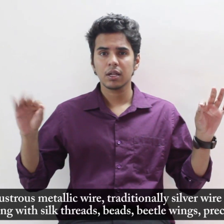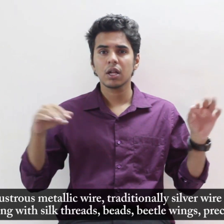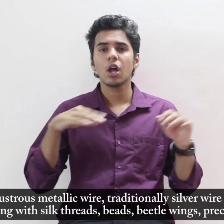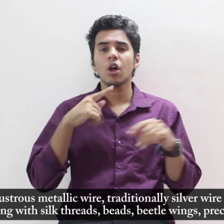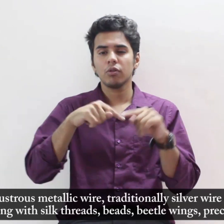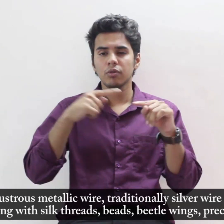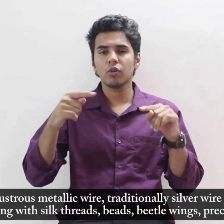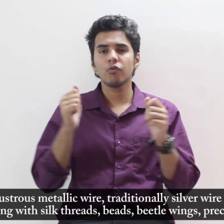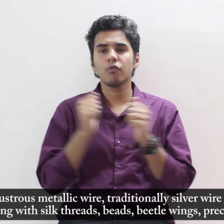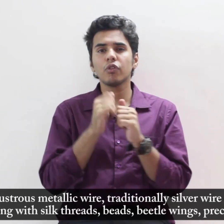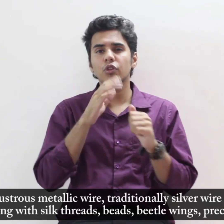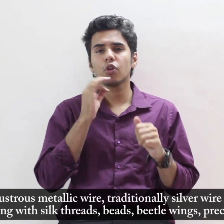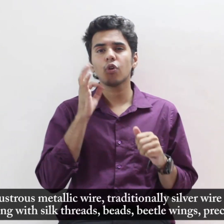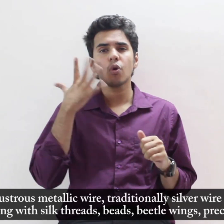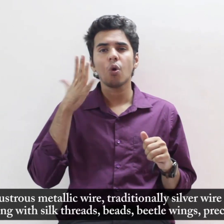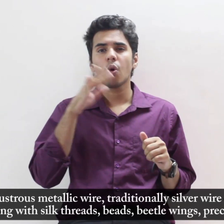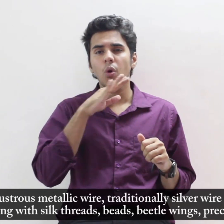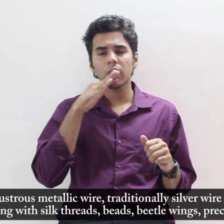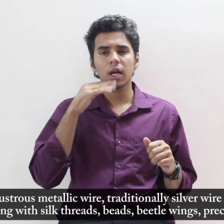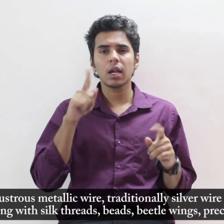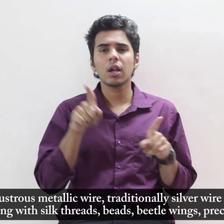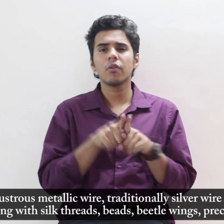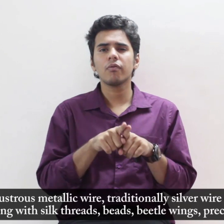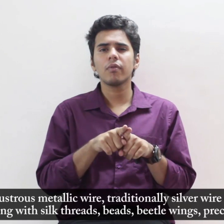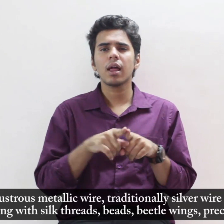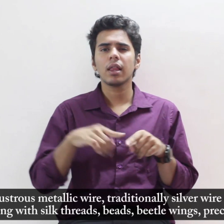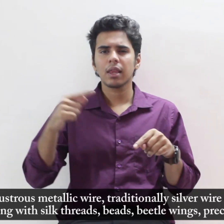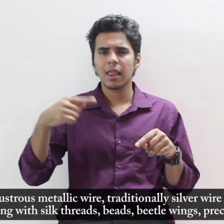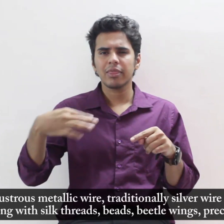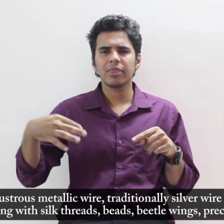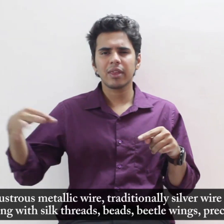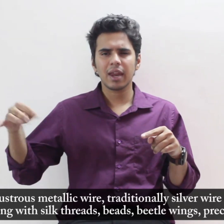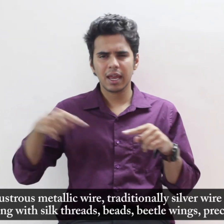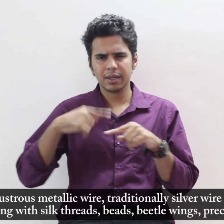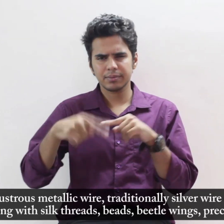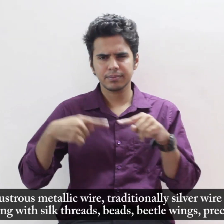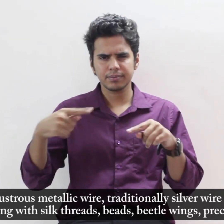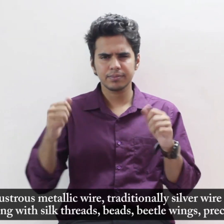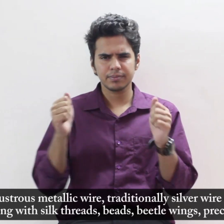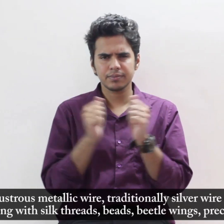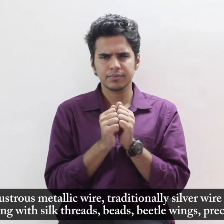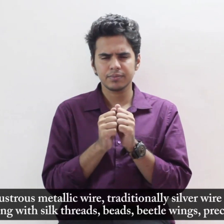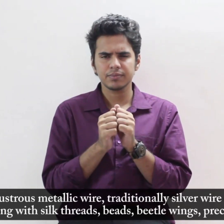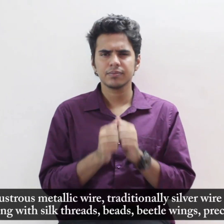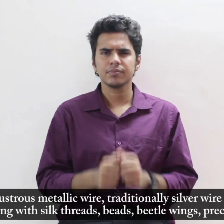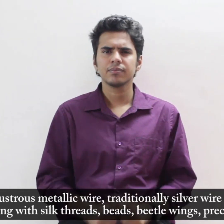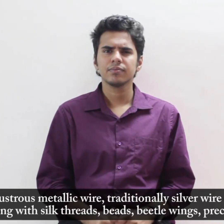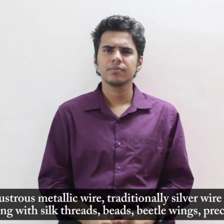silk threads, beads, beetle wings, precious stones, etc.,